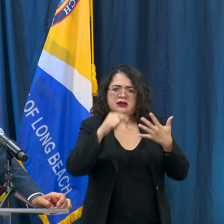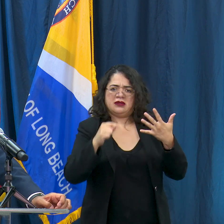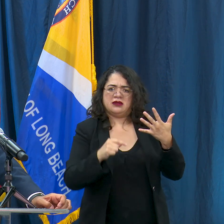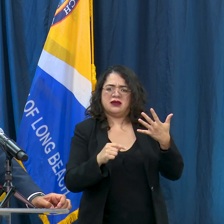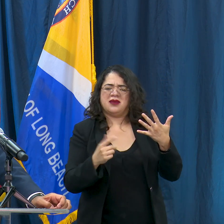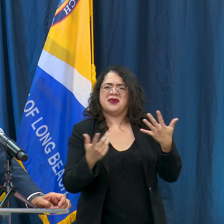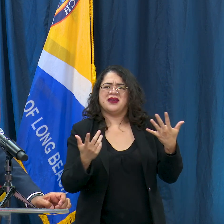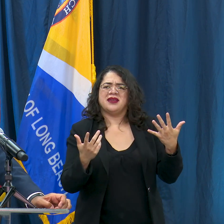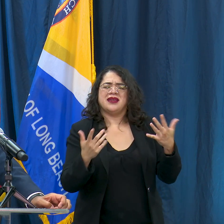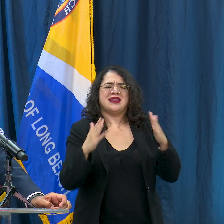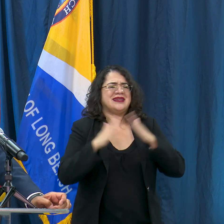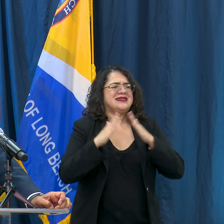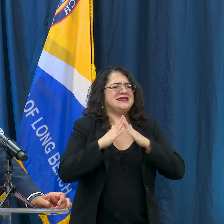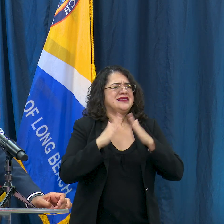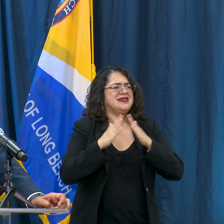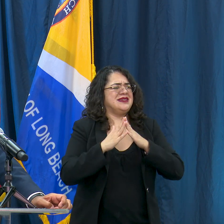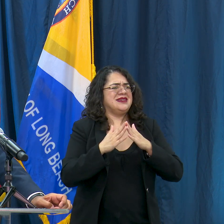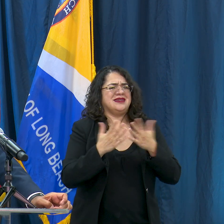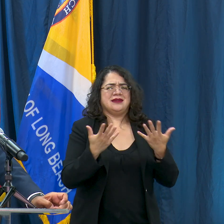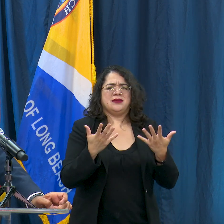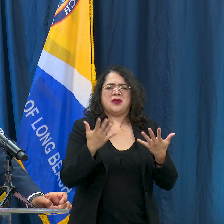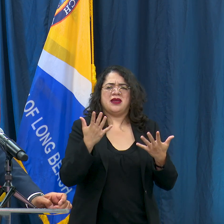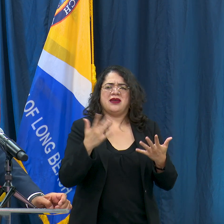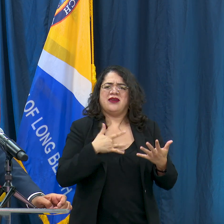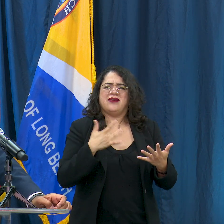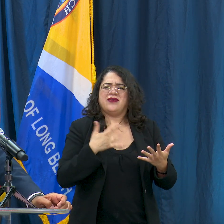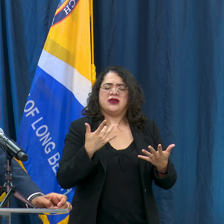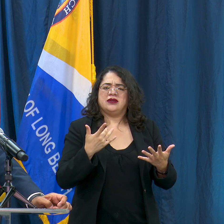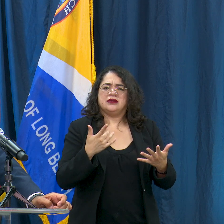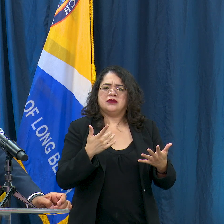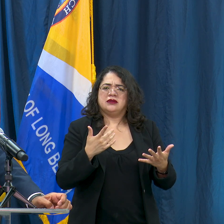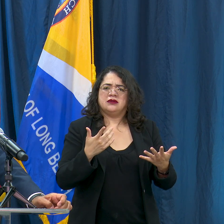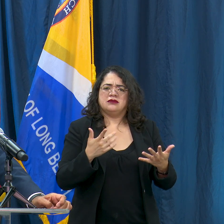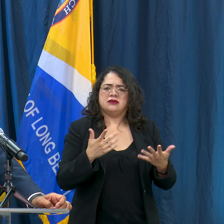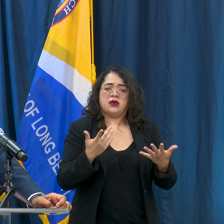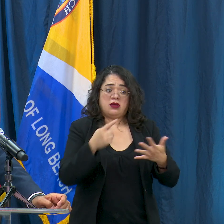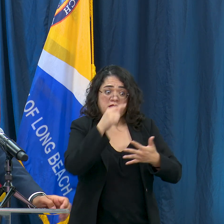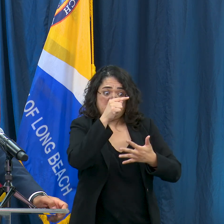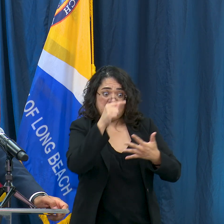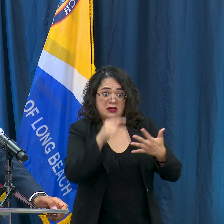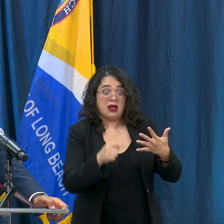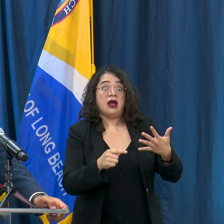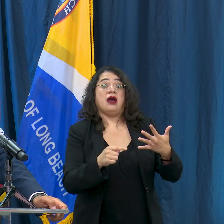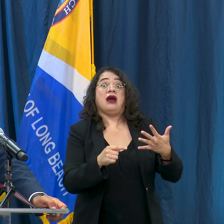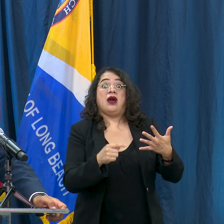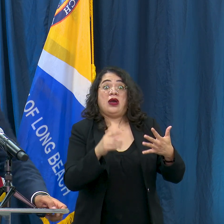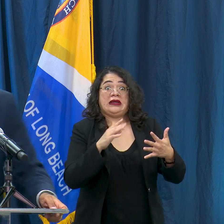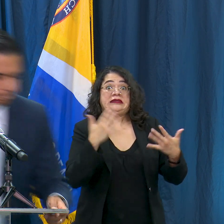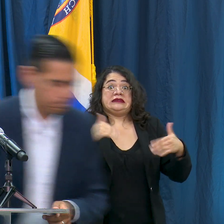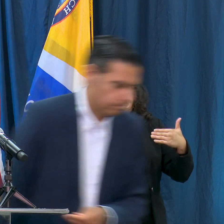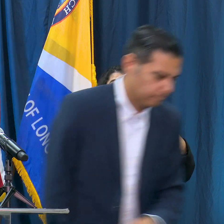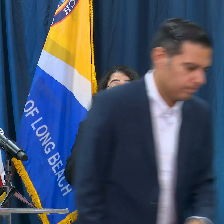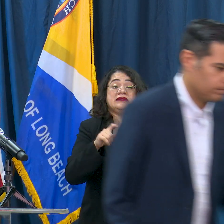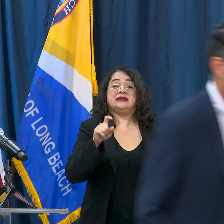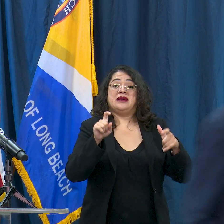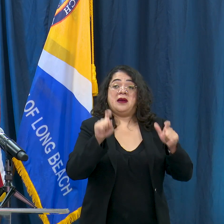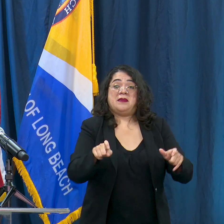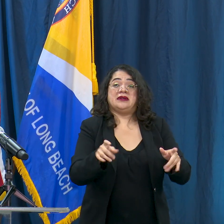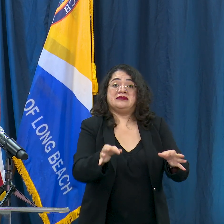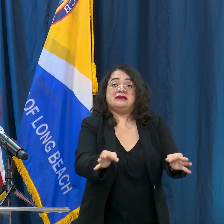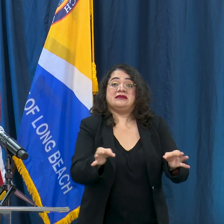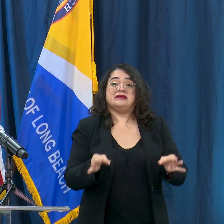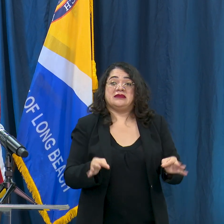county, I guess the city in regards to this, to decide to move backwards in regards to reopening? Kelly?